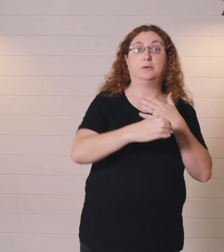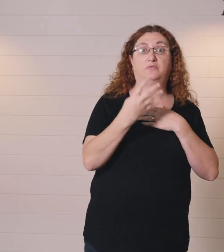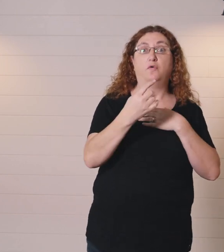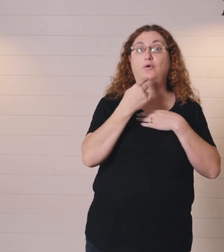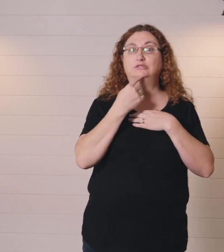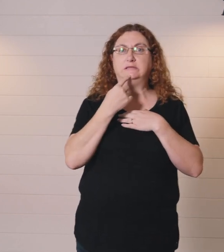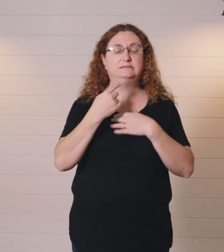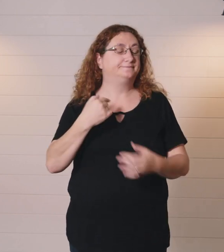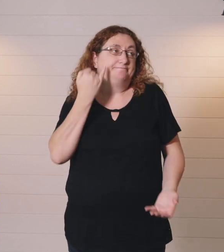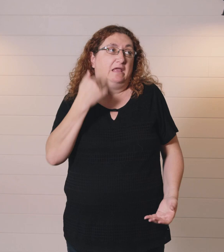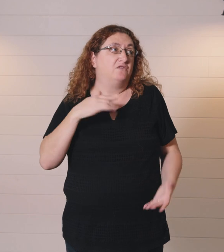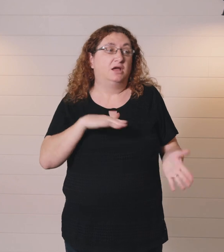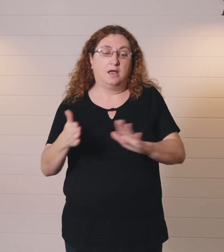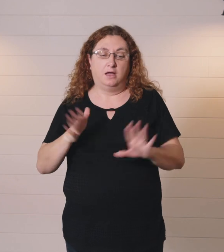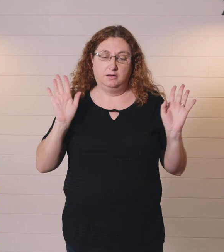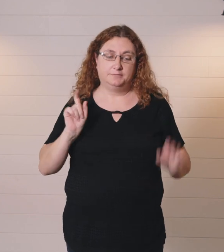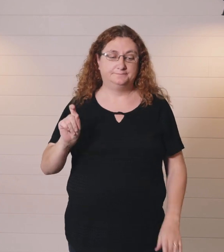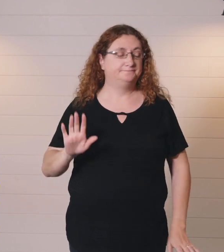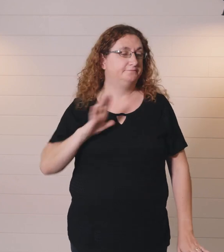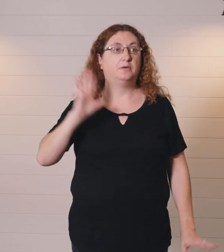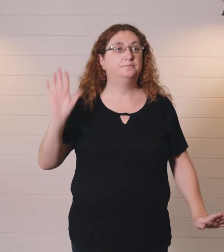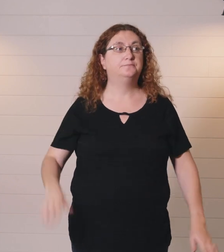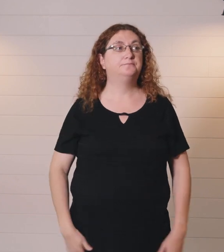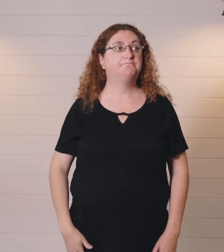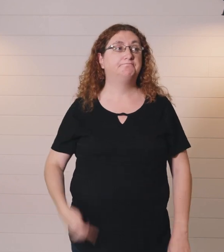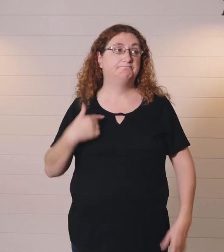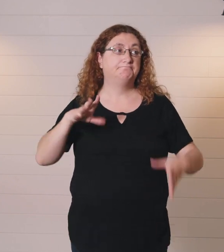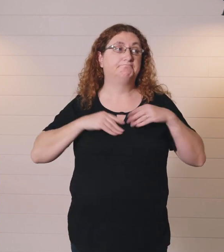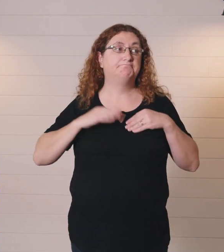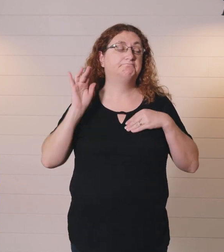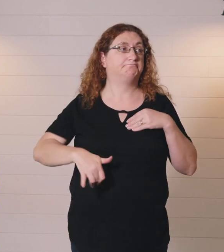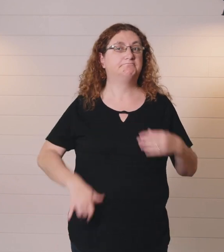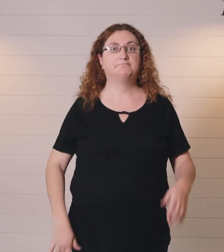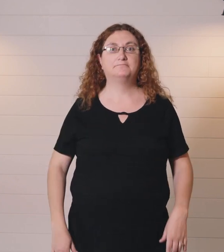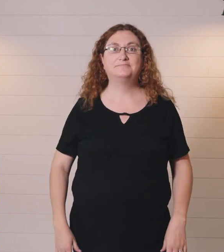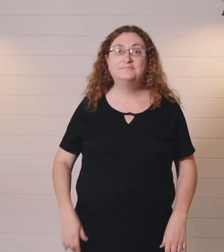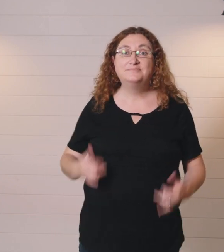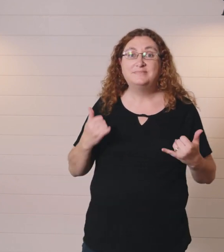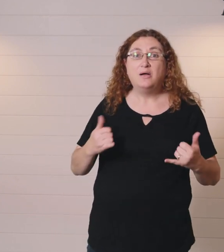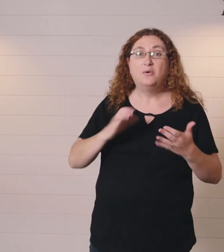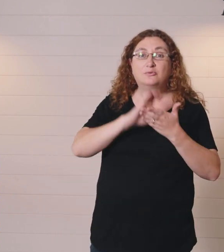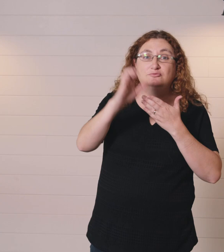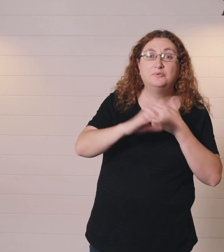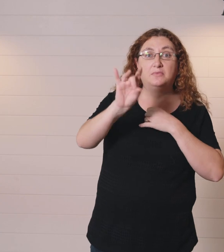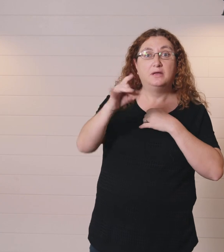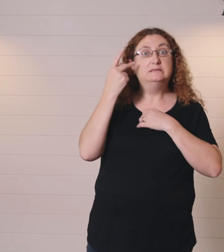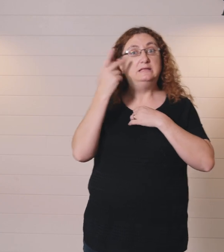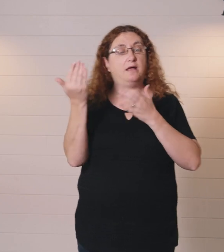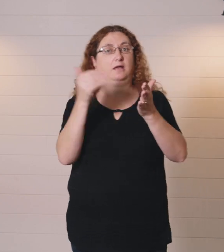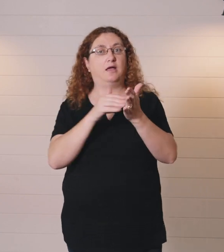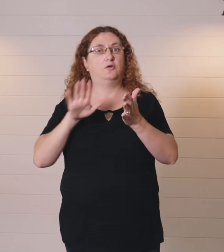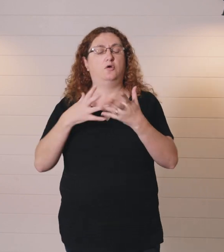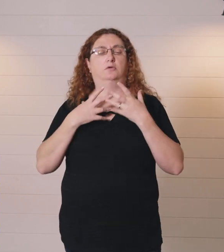I perish, I perish. And here in chapter 8, we see again her strength and her boldness. But beyond that, what I want to